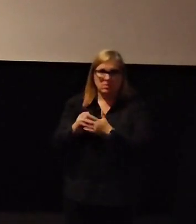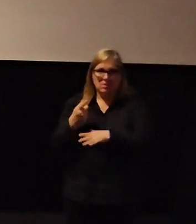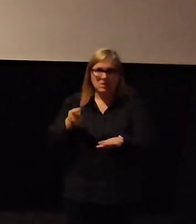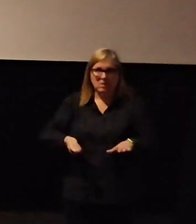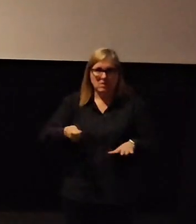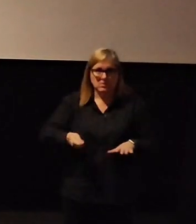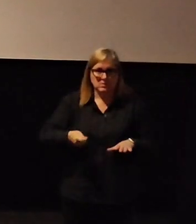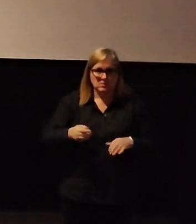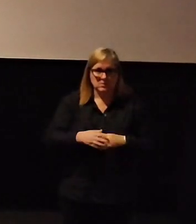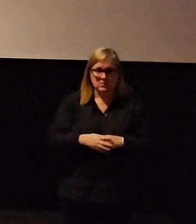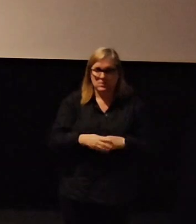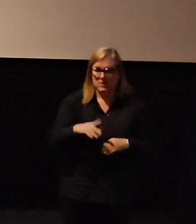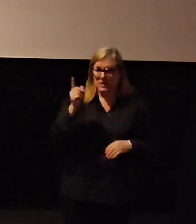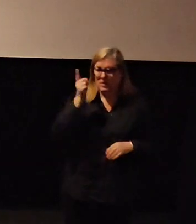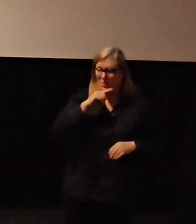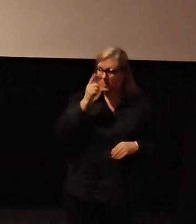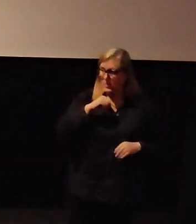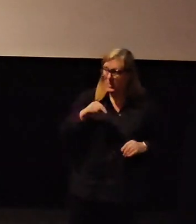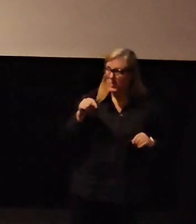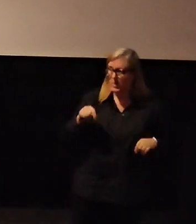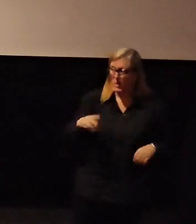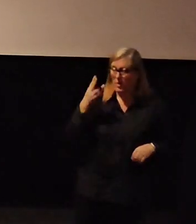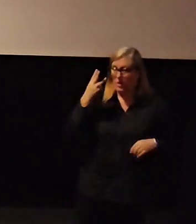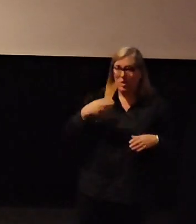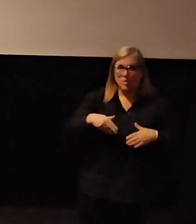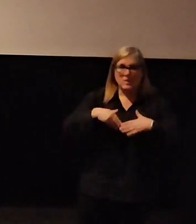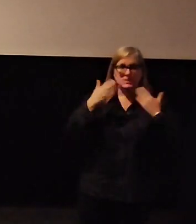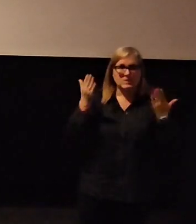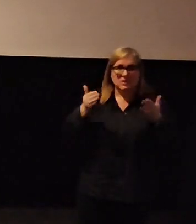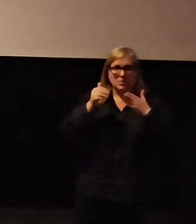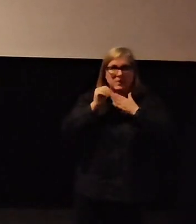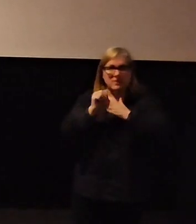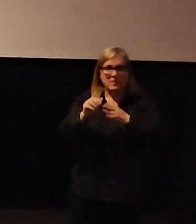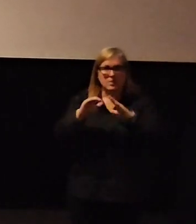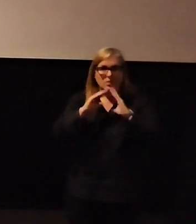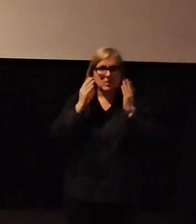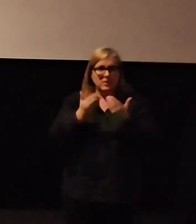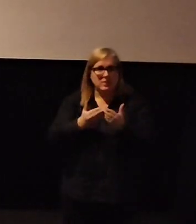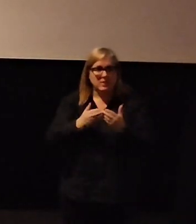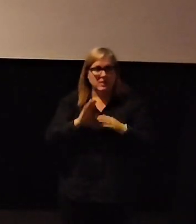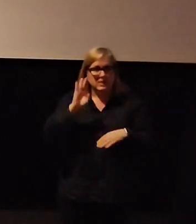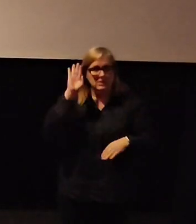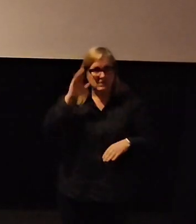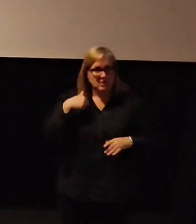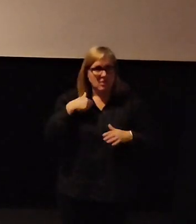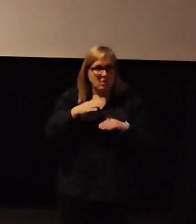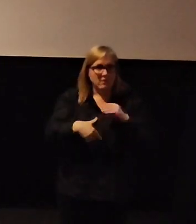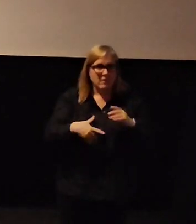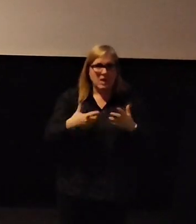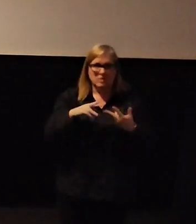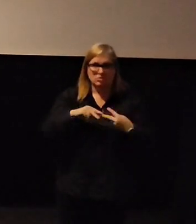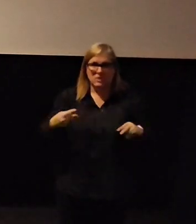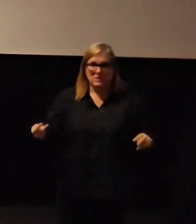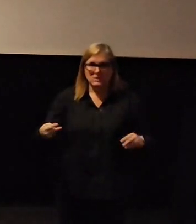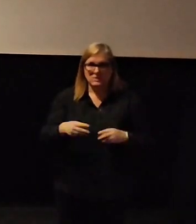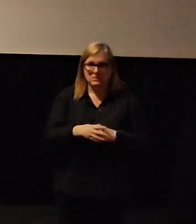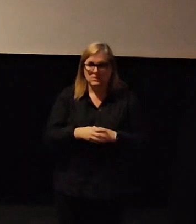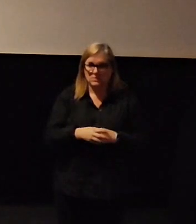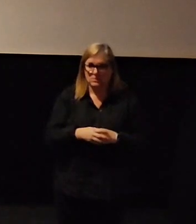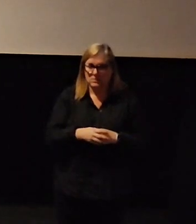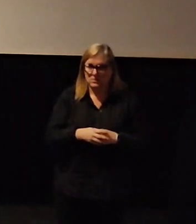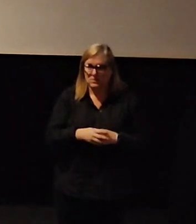be exposed for 3 days. In this country, we've led the world in citizen juries on topics like genetics. And then you